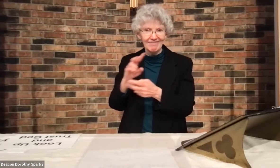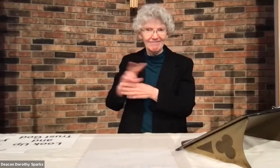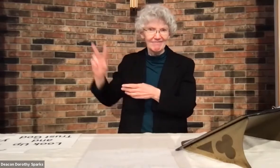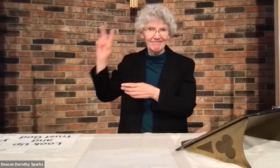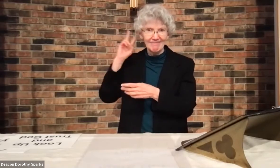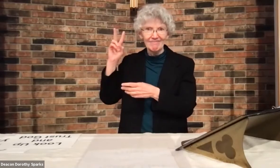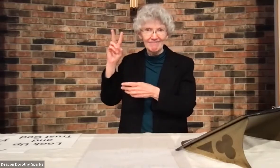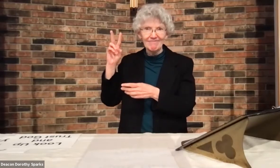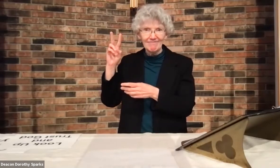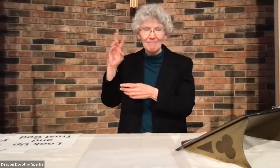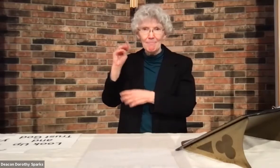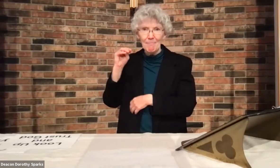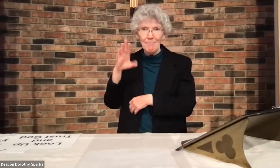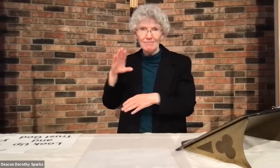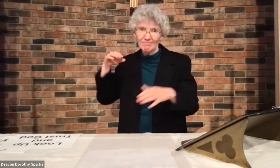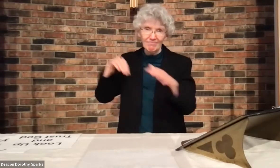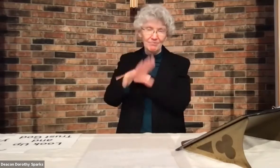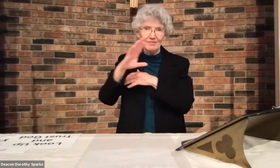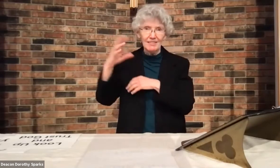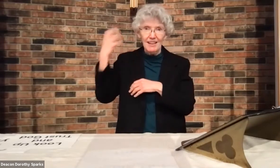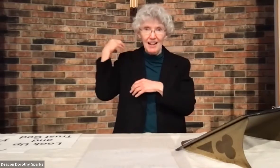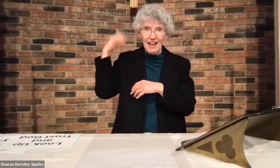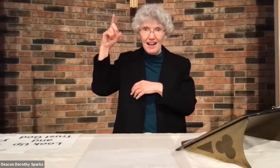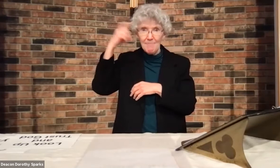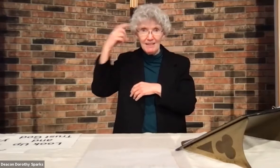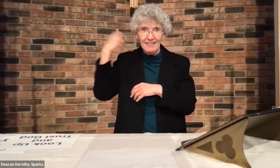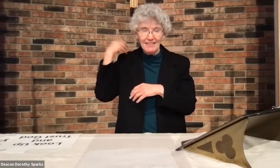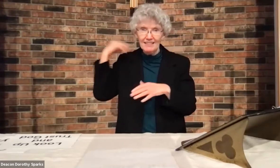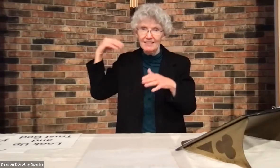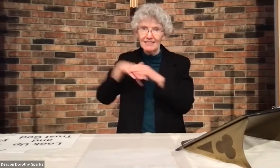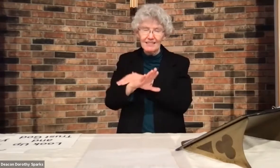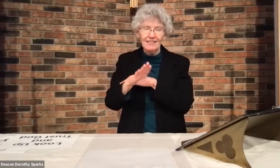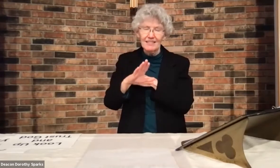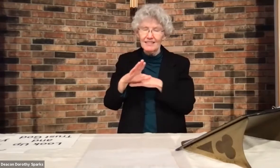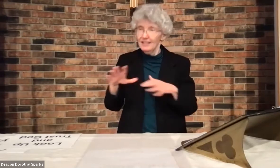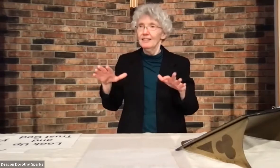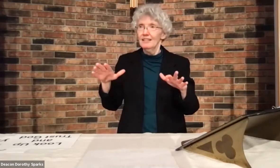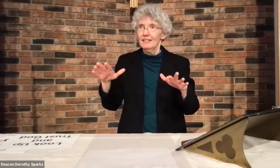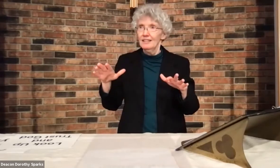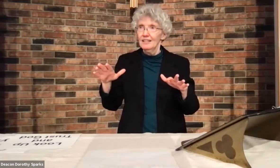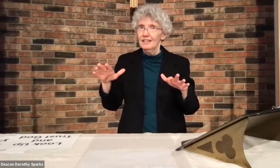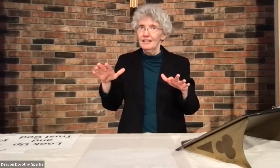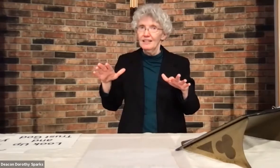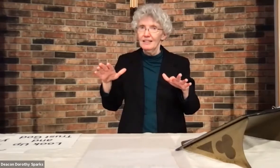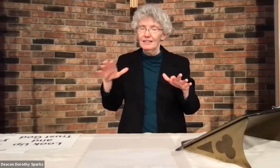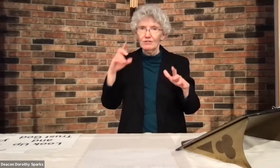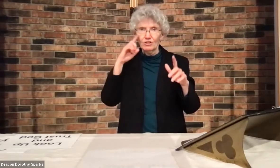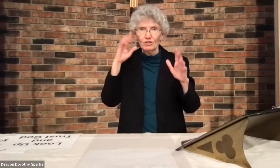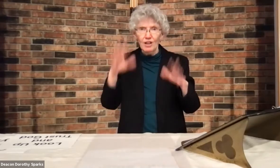immediately. Now, however, a couple of weeks ago when the riots took place at the